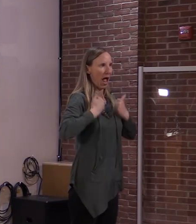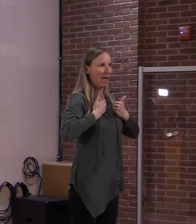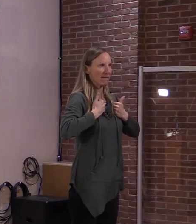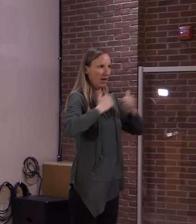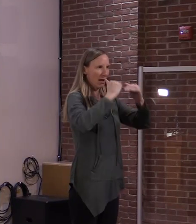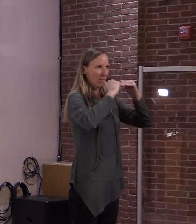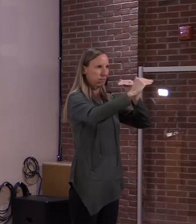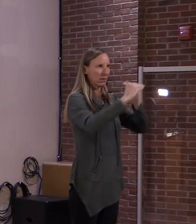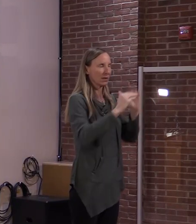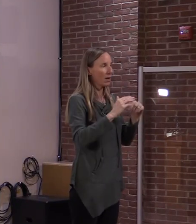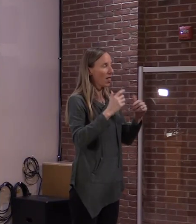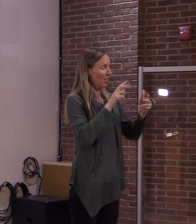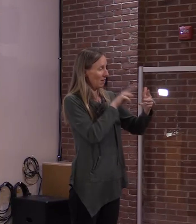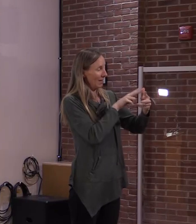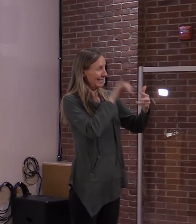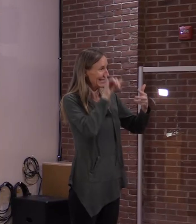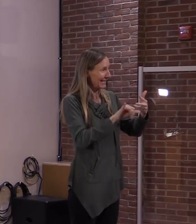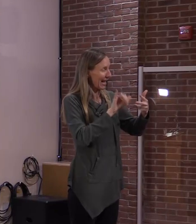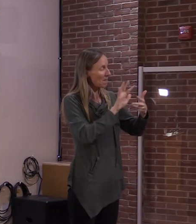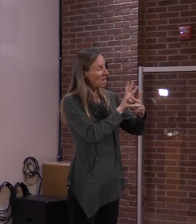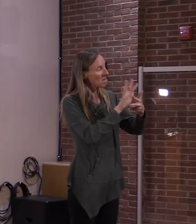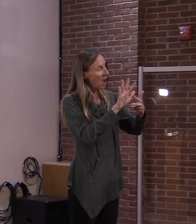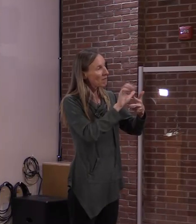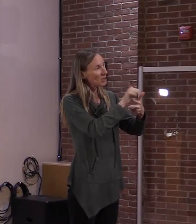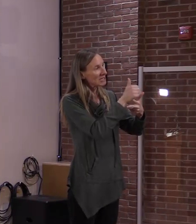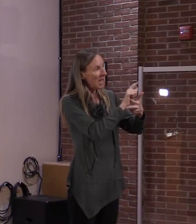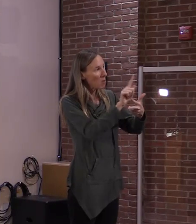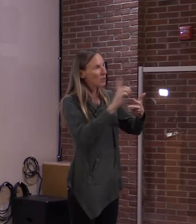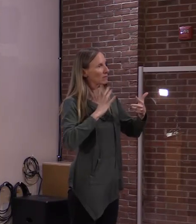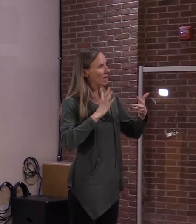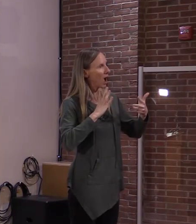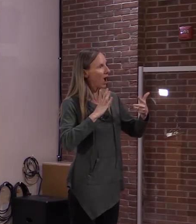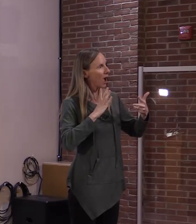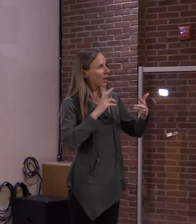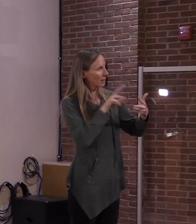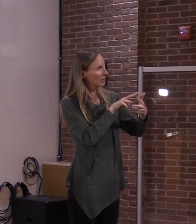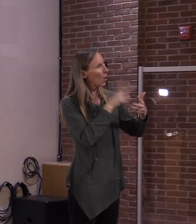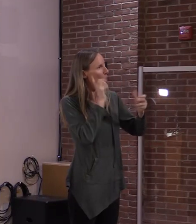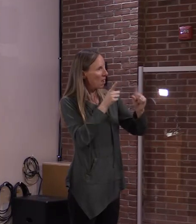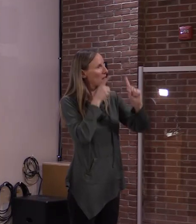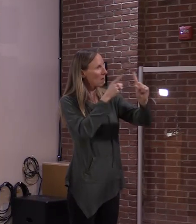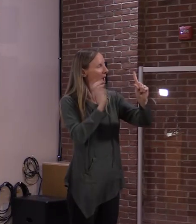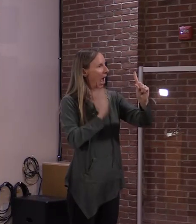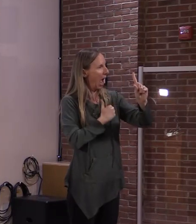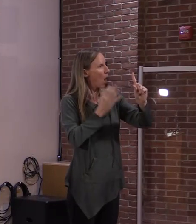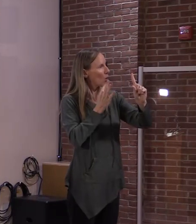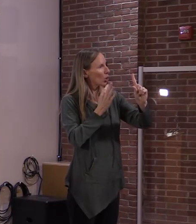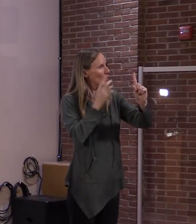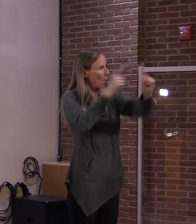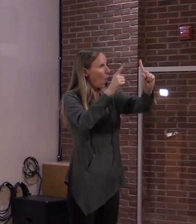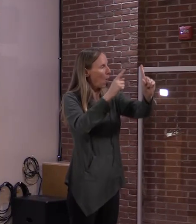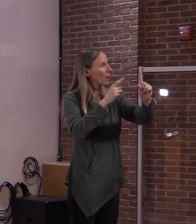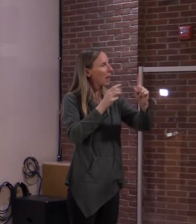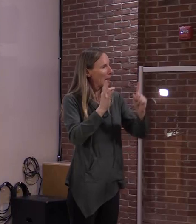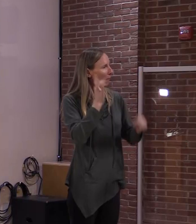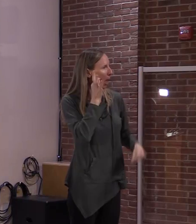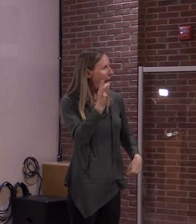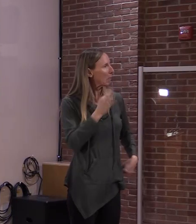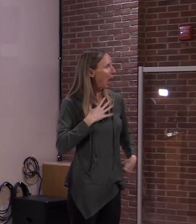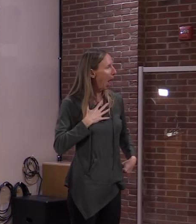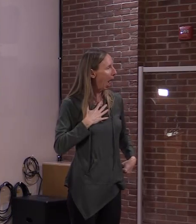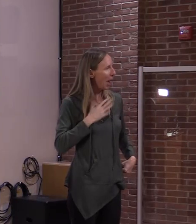over the next 5 to 10 weeks. And even under that scenario, we do hit the targets. It's a little bit closer than we'd want on the May